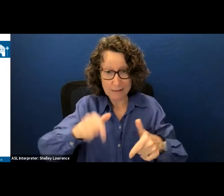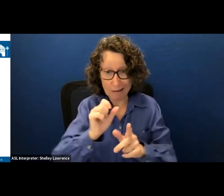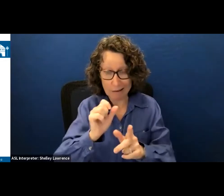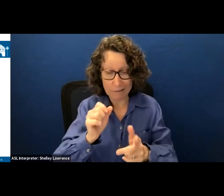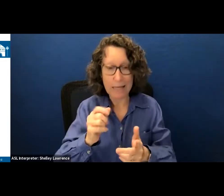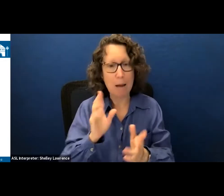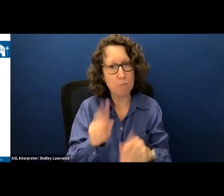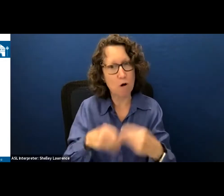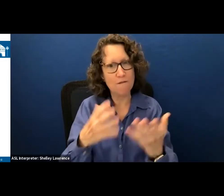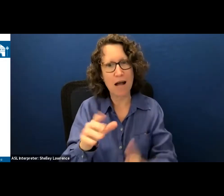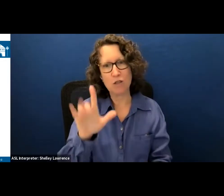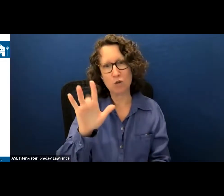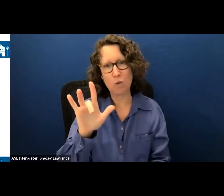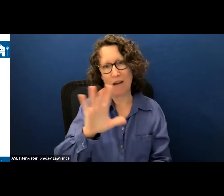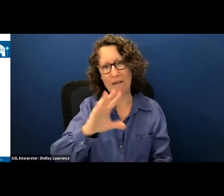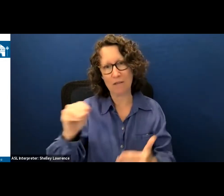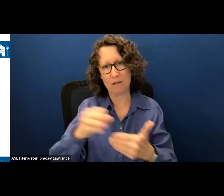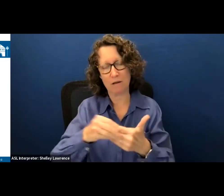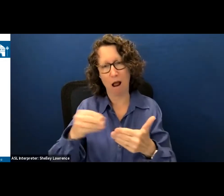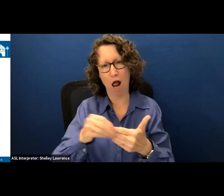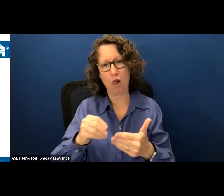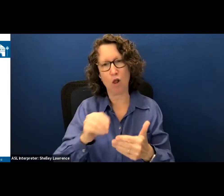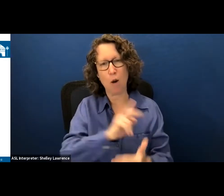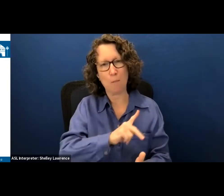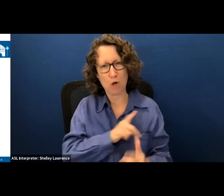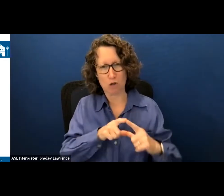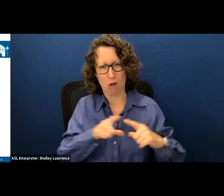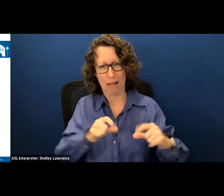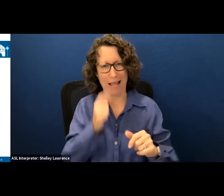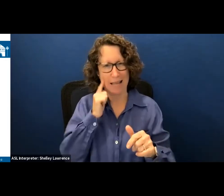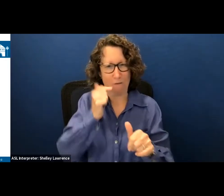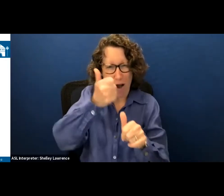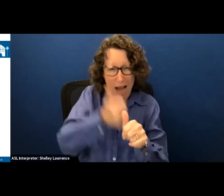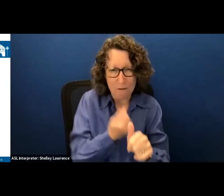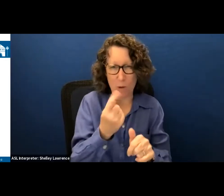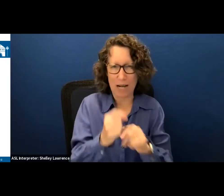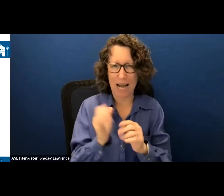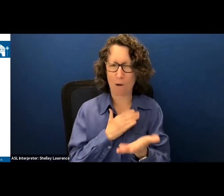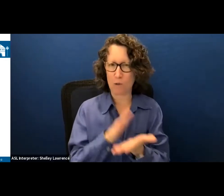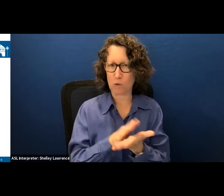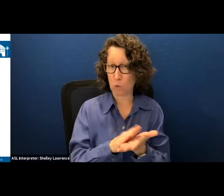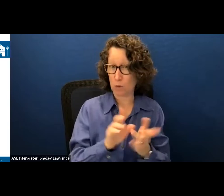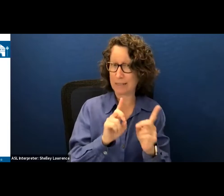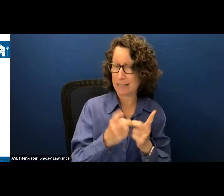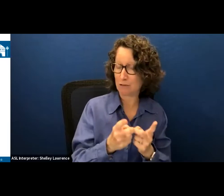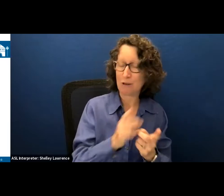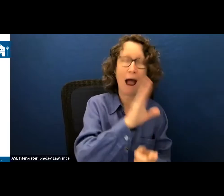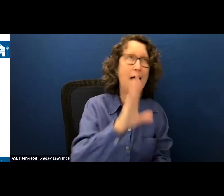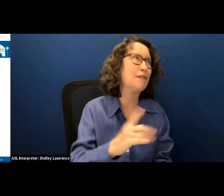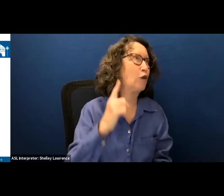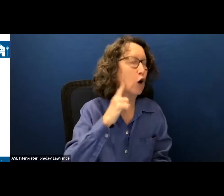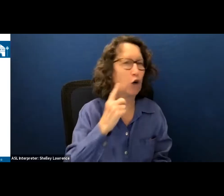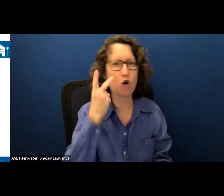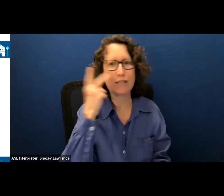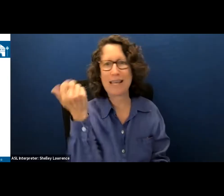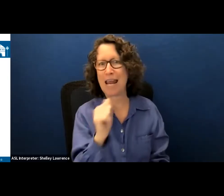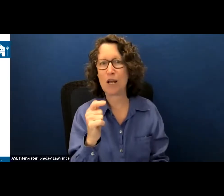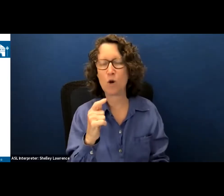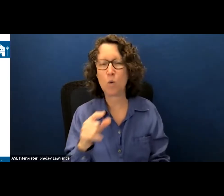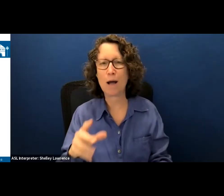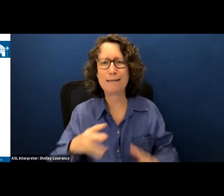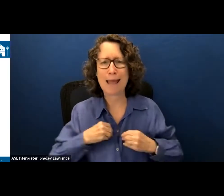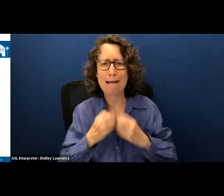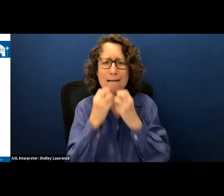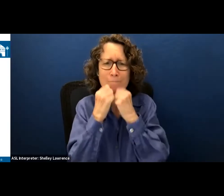it provides a $25 personalized gift for everyone in our school district. I've never heard or seen anyone take on a